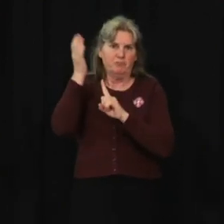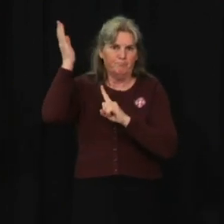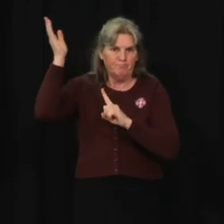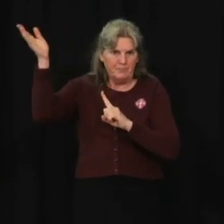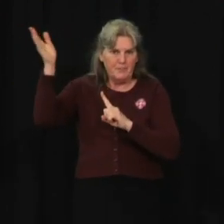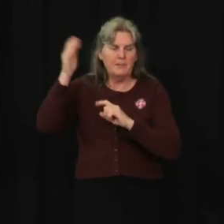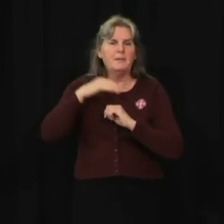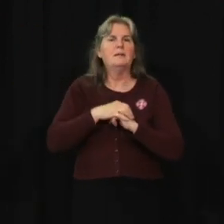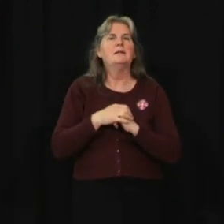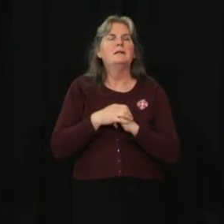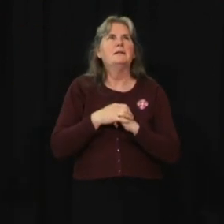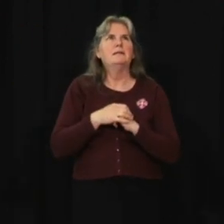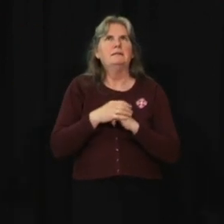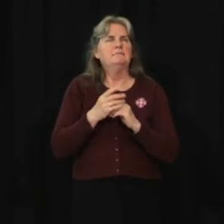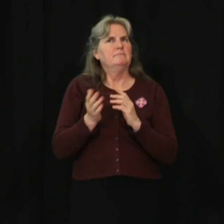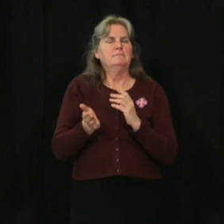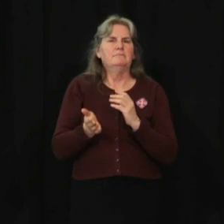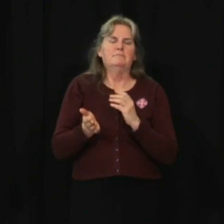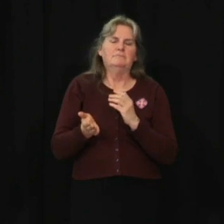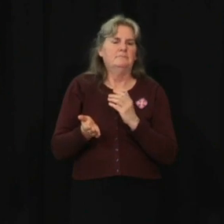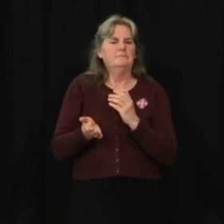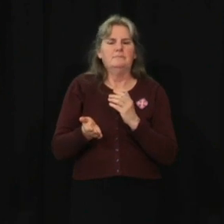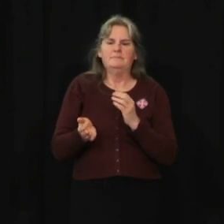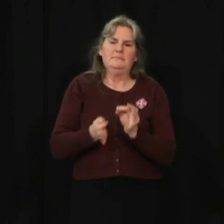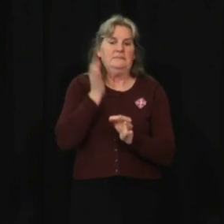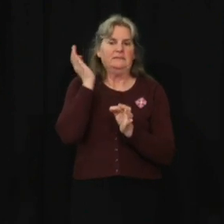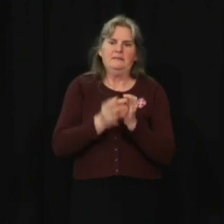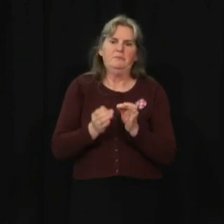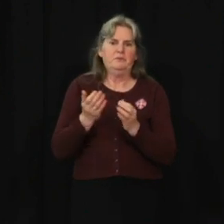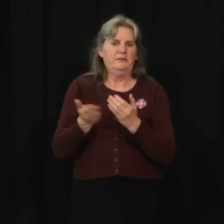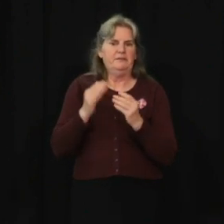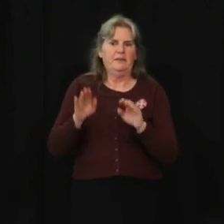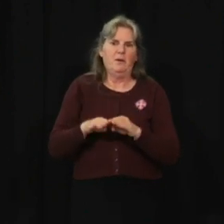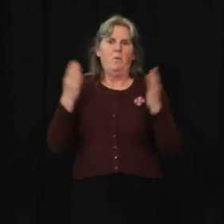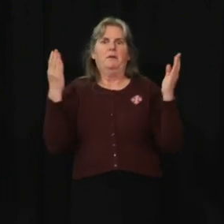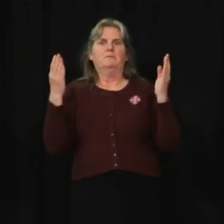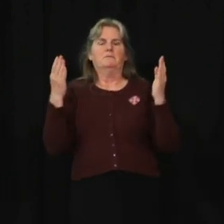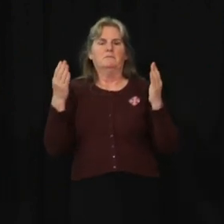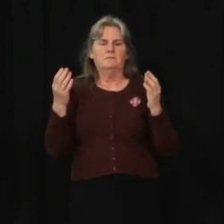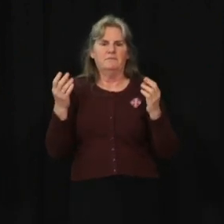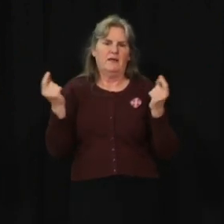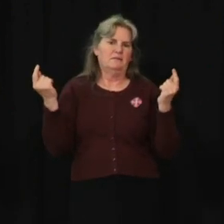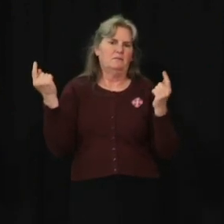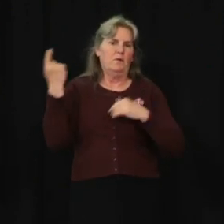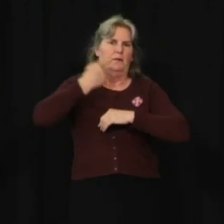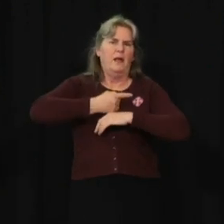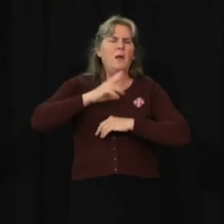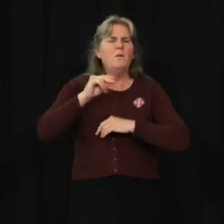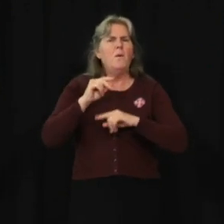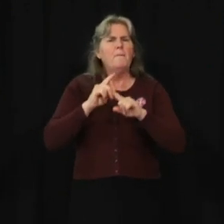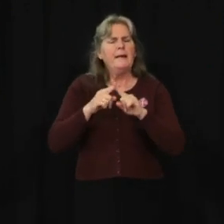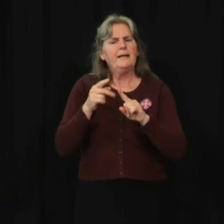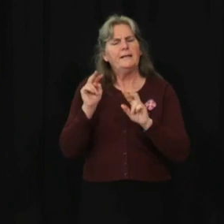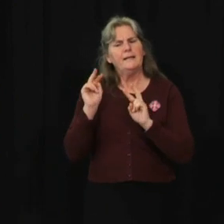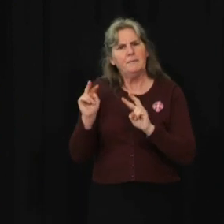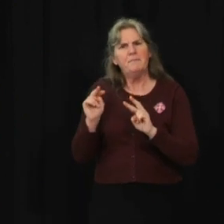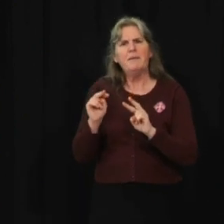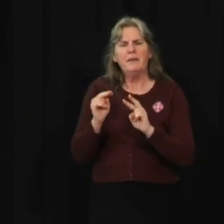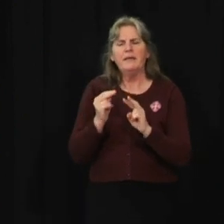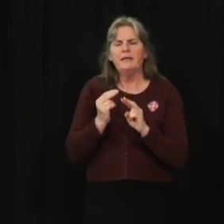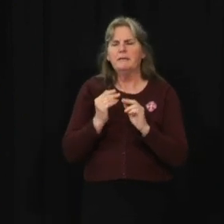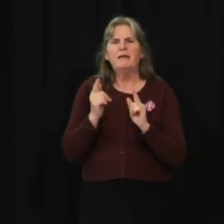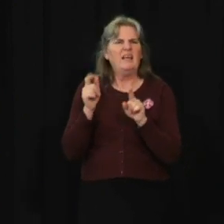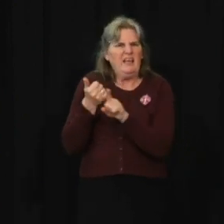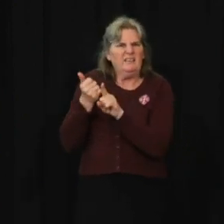not something that you can simply open from one day to the next. But it may in itself need phases